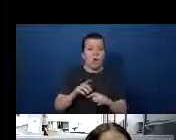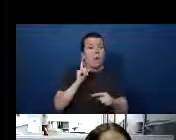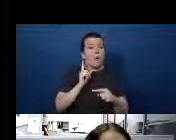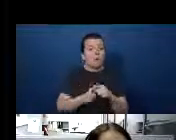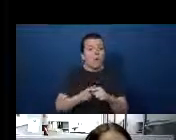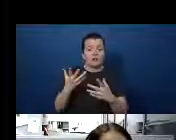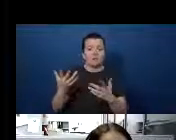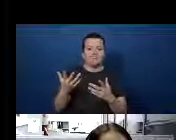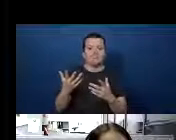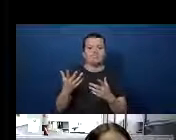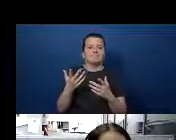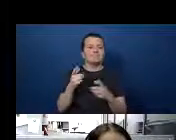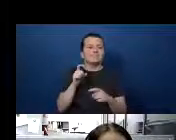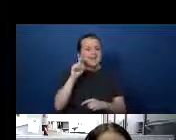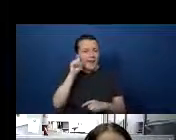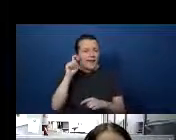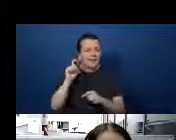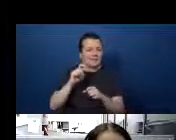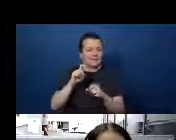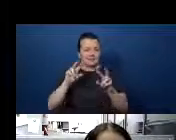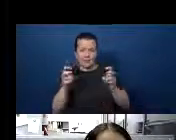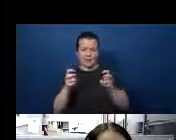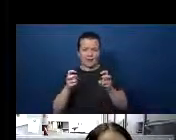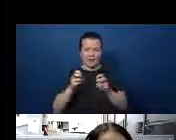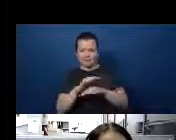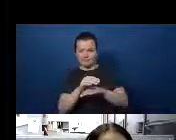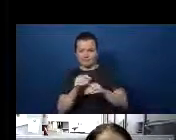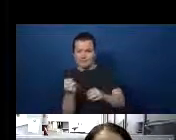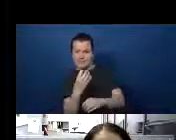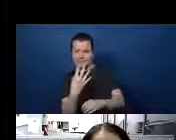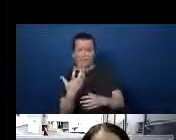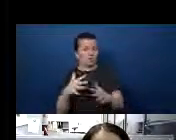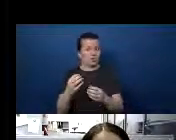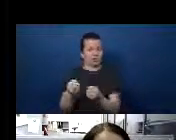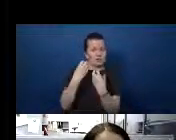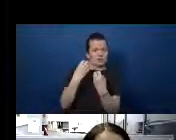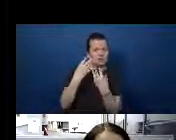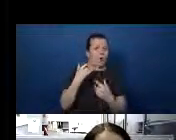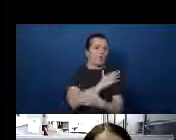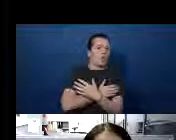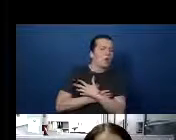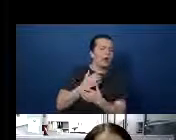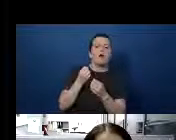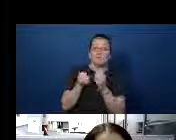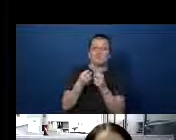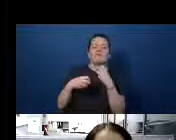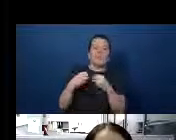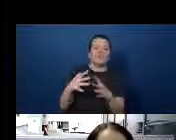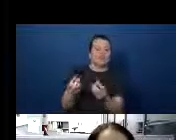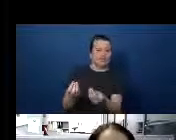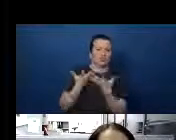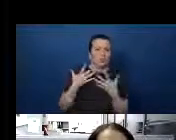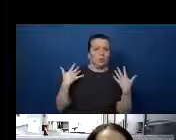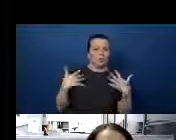that devalued and undermined her dignity in secondary school. I quote 2 examples of this bullying behavior